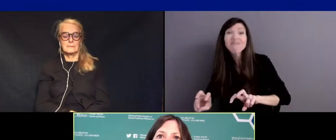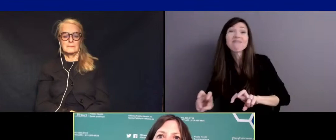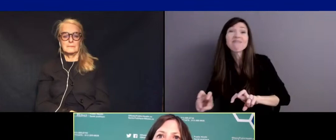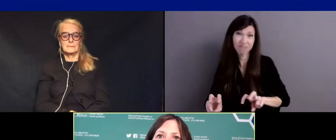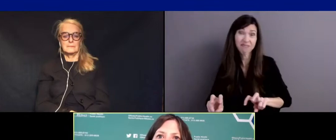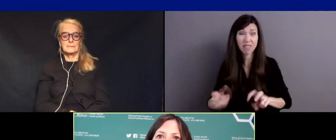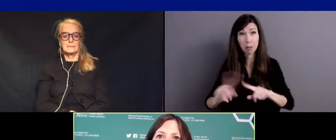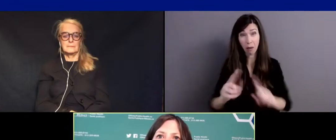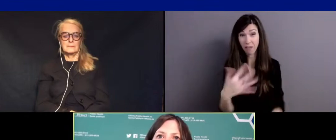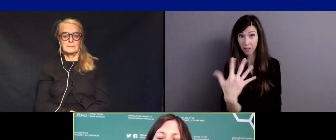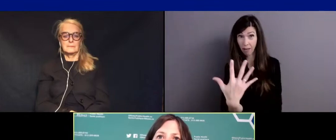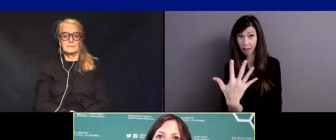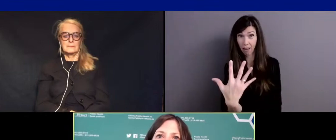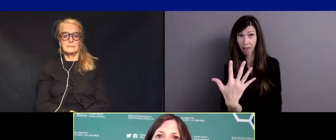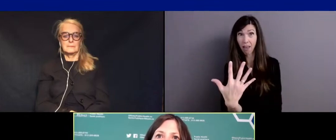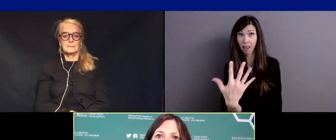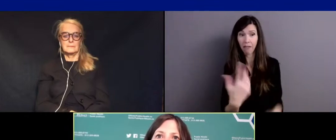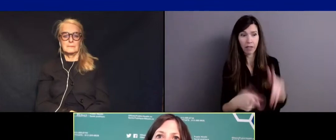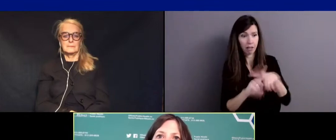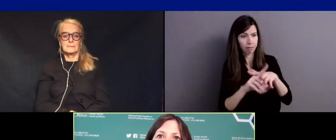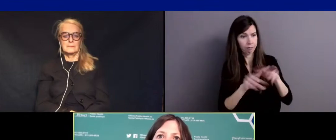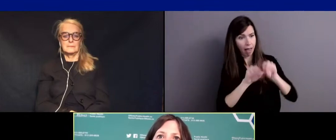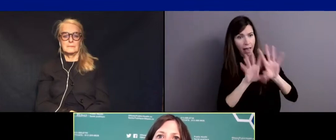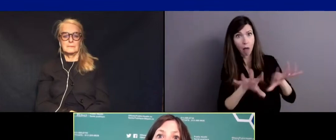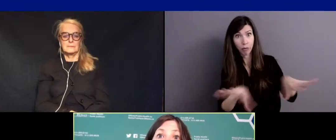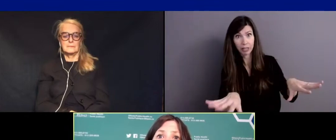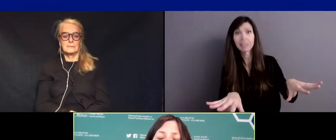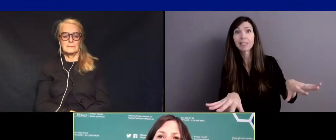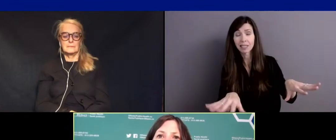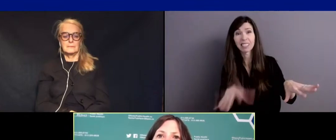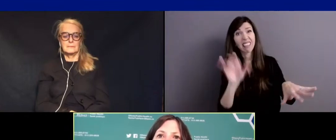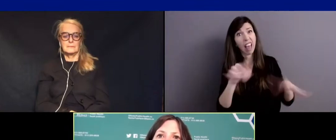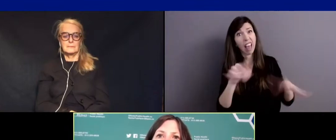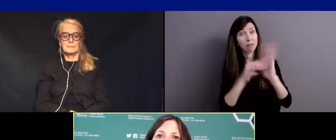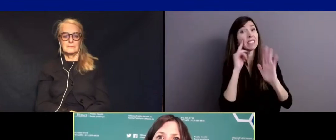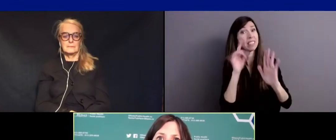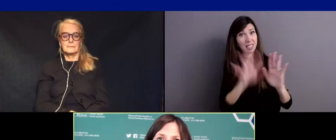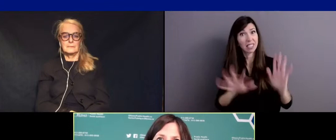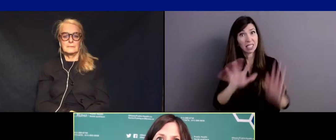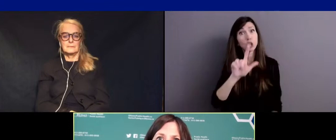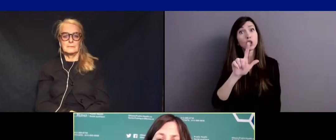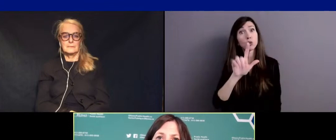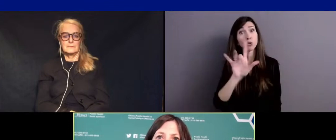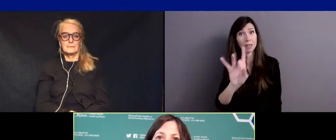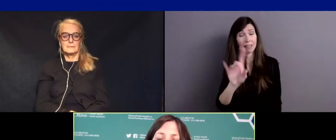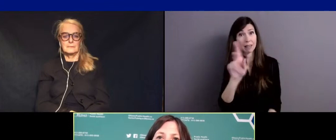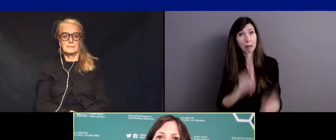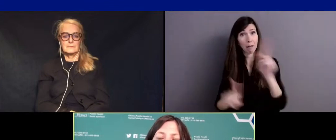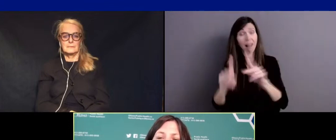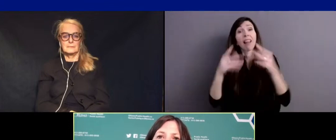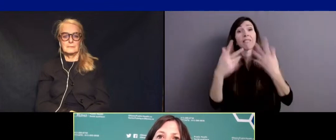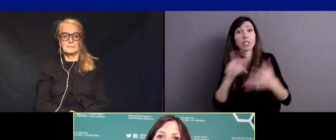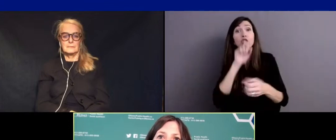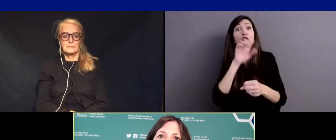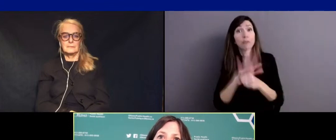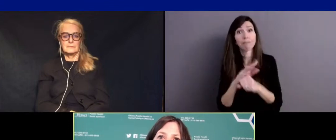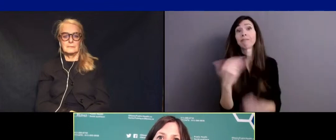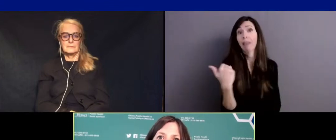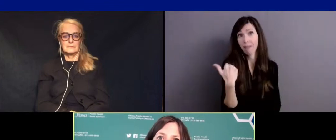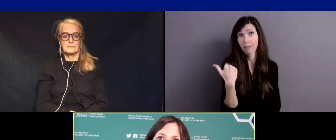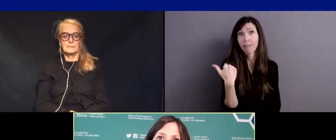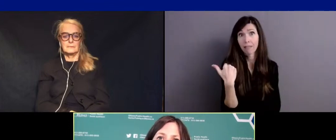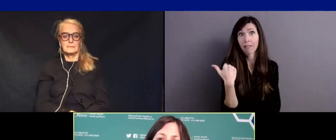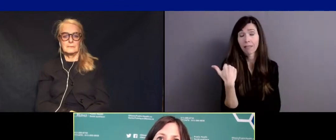5 outbreaks so far is about 28 people who have tested positive, but the number